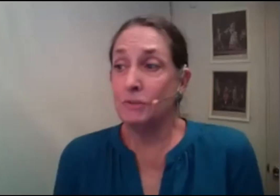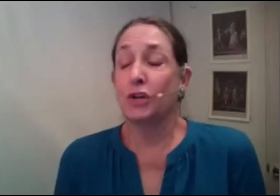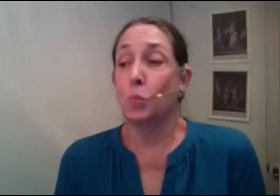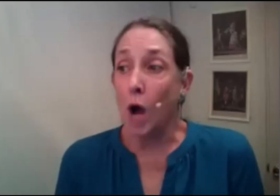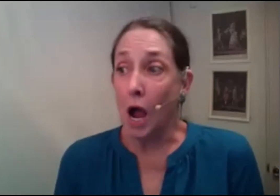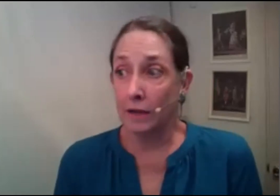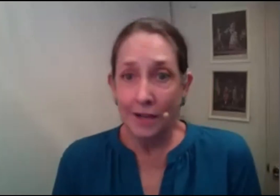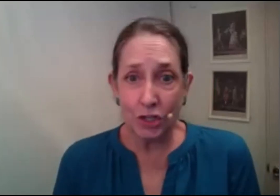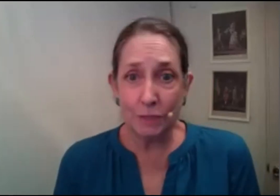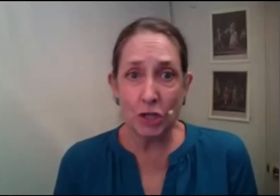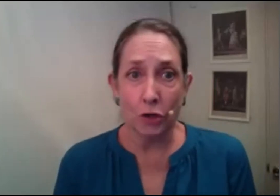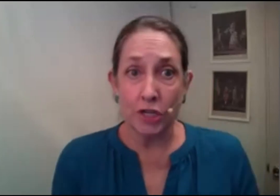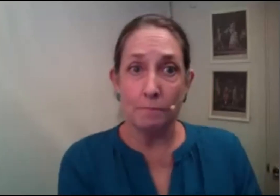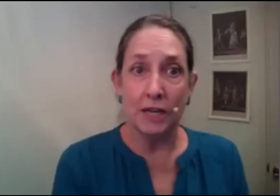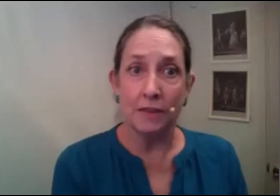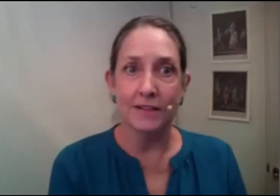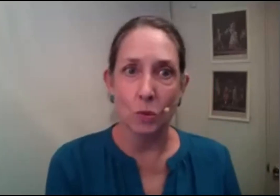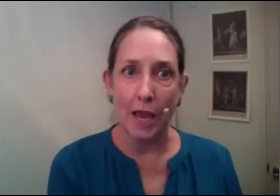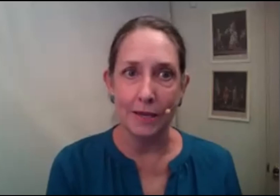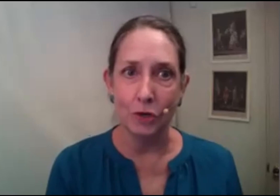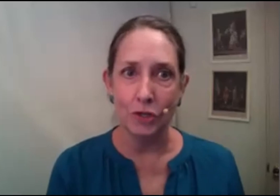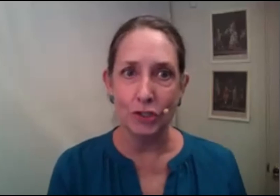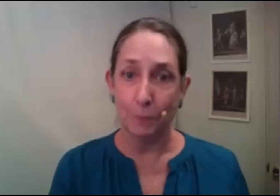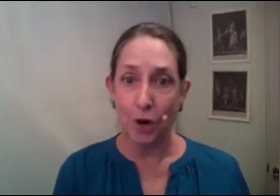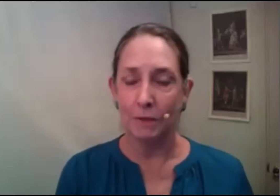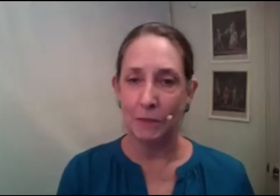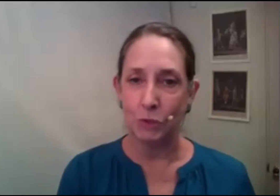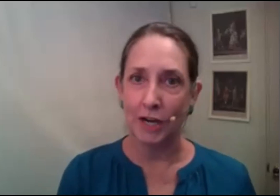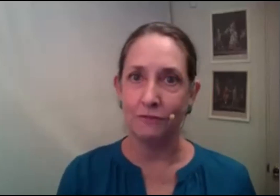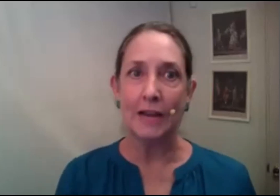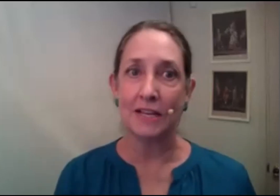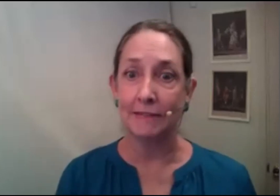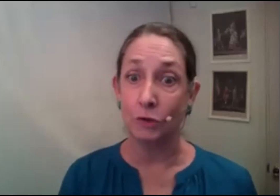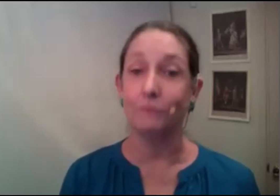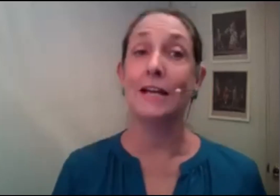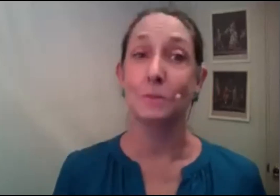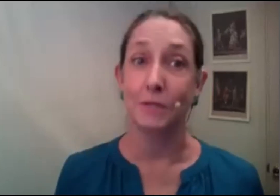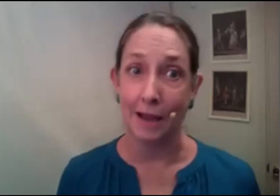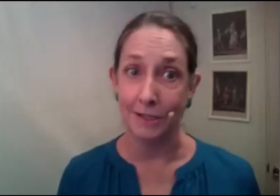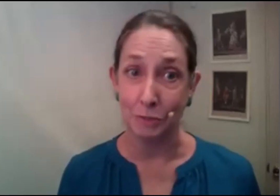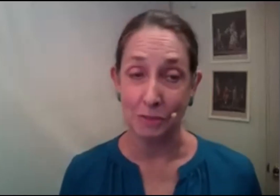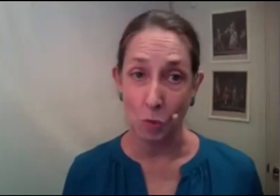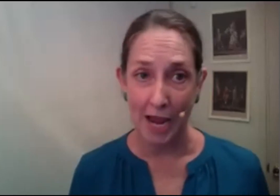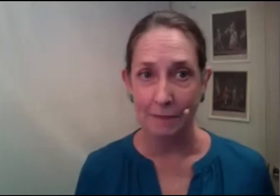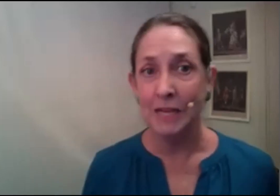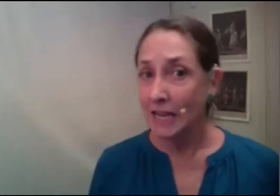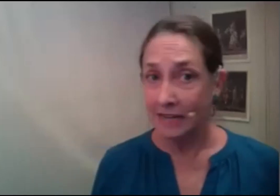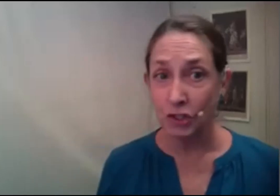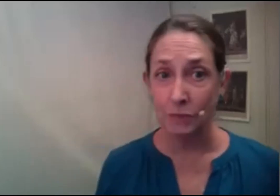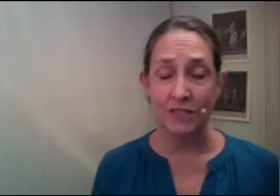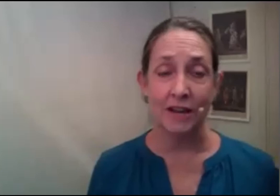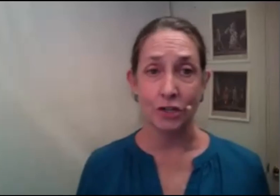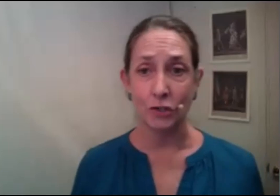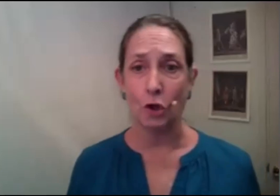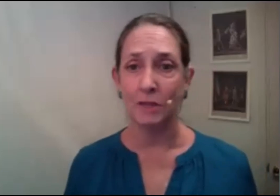time she could walk, she spent all her time putting things away. You know, it used to be a problem. They would try to find things and they couldn't find them because Alice had put them away. And now